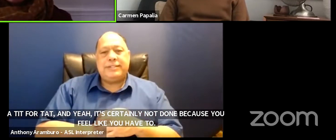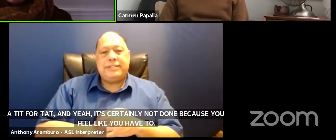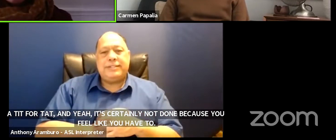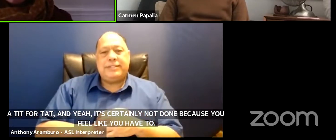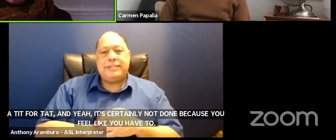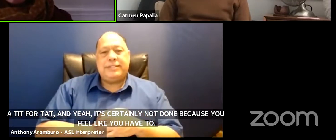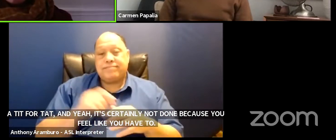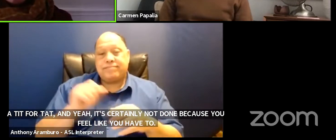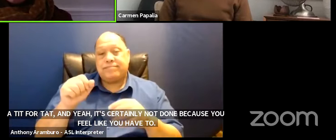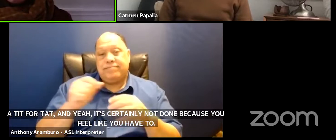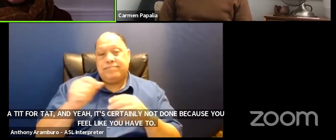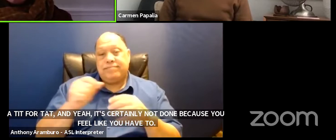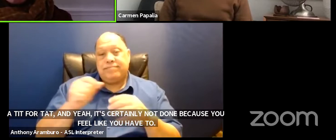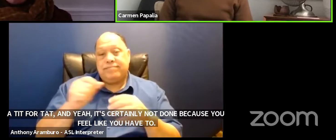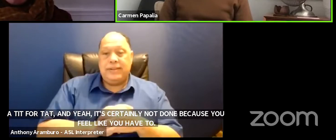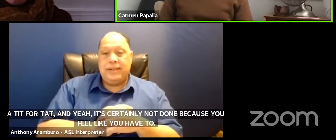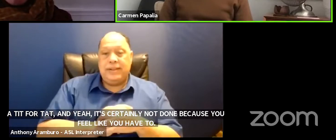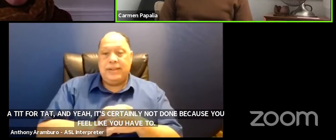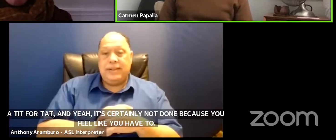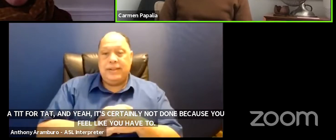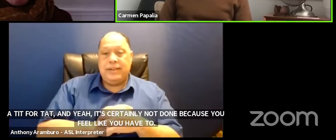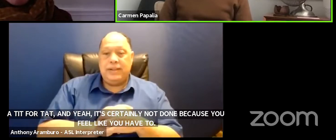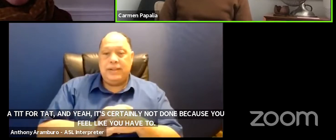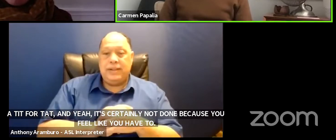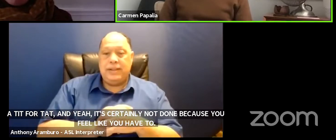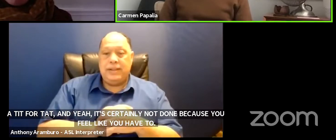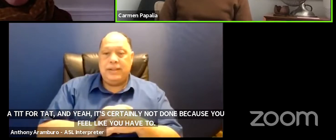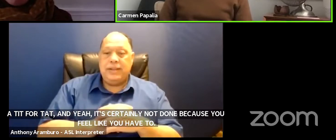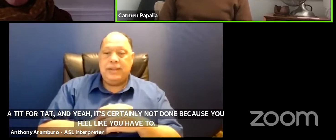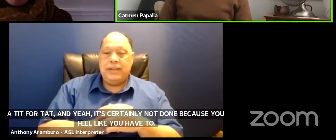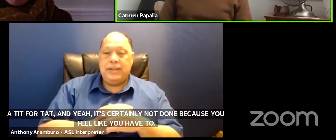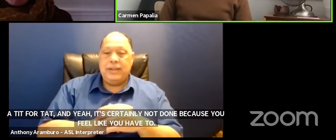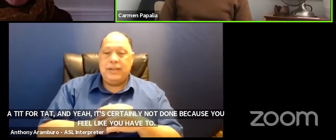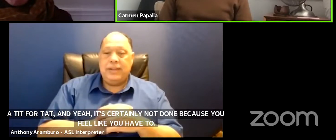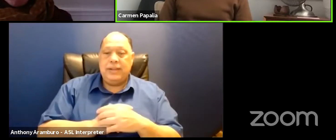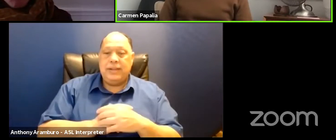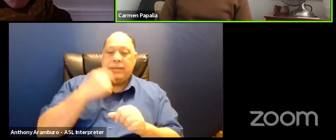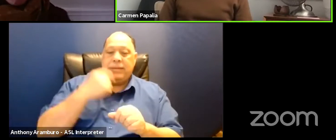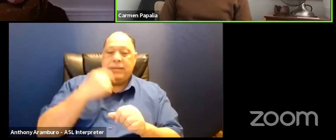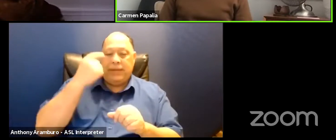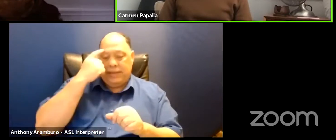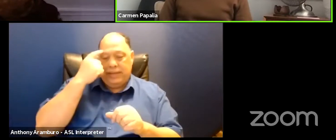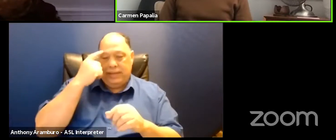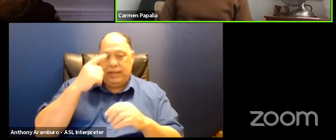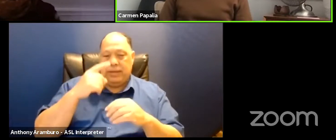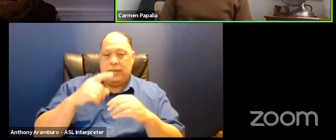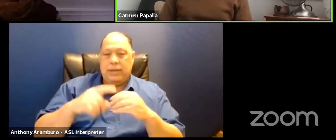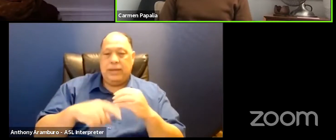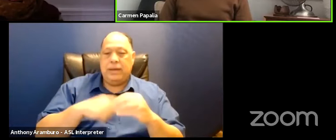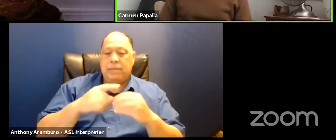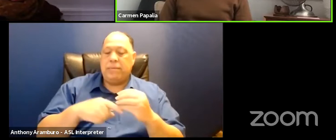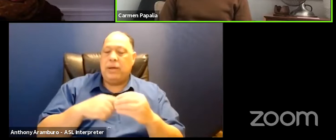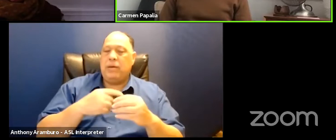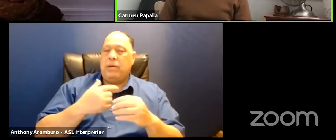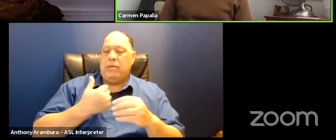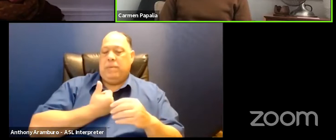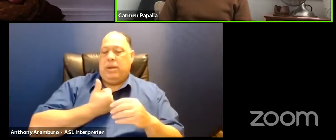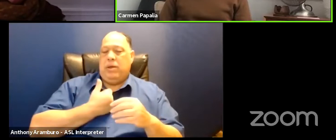Yeah. It just makes me think about, like, in my own experience,